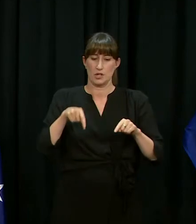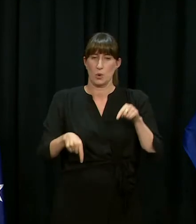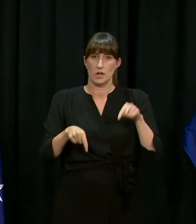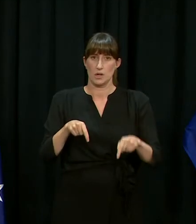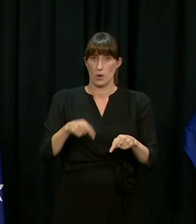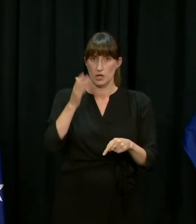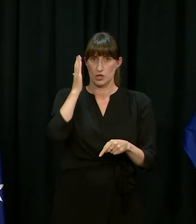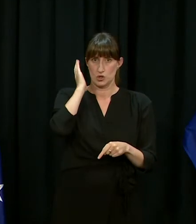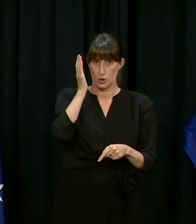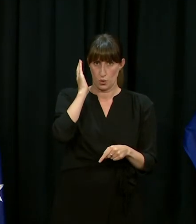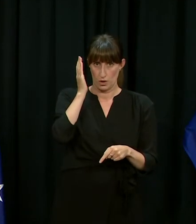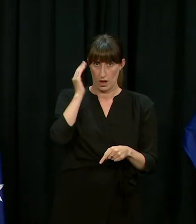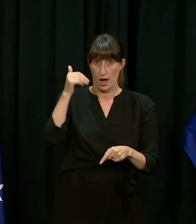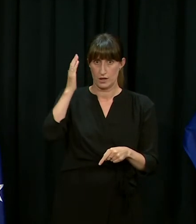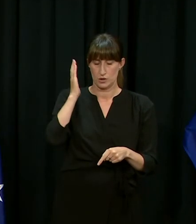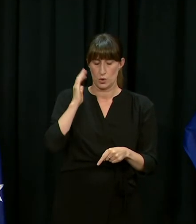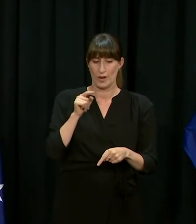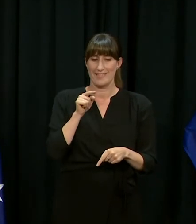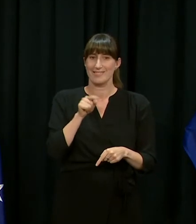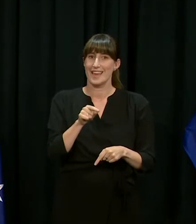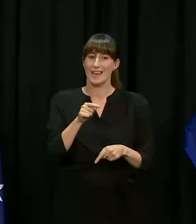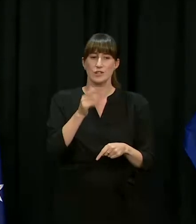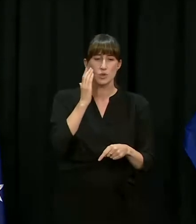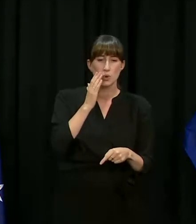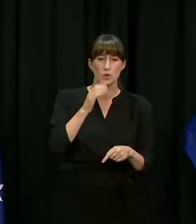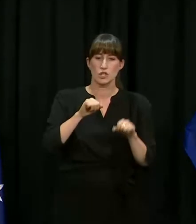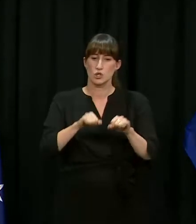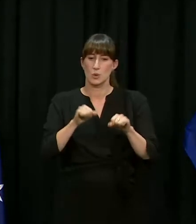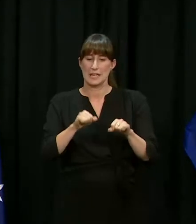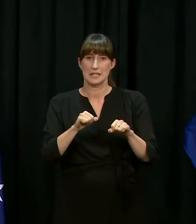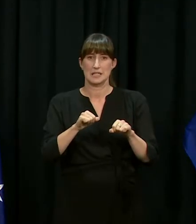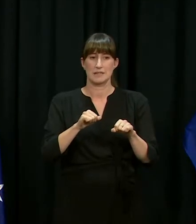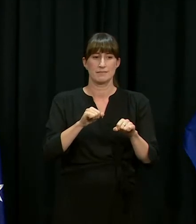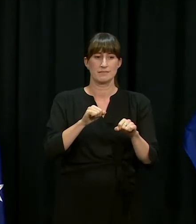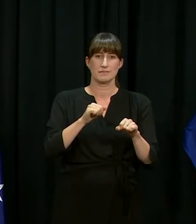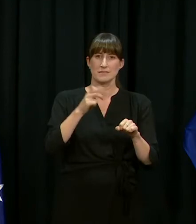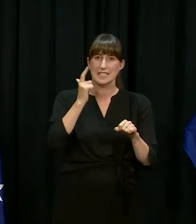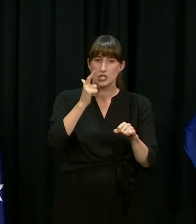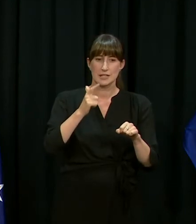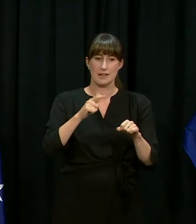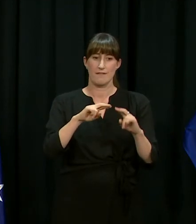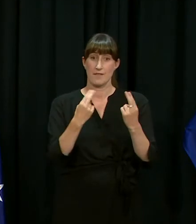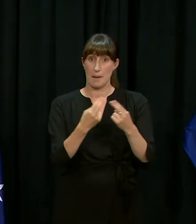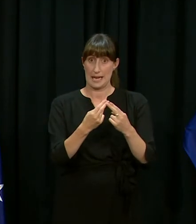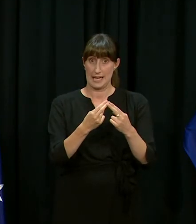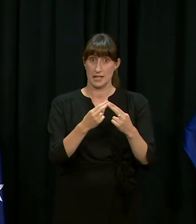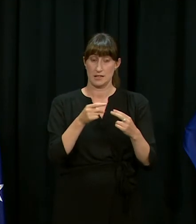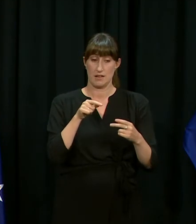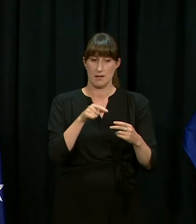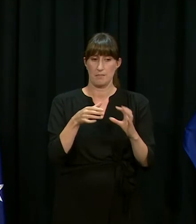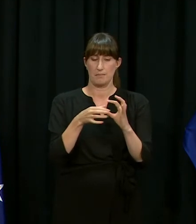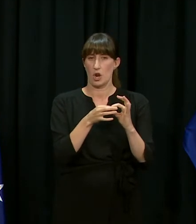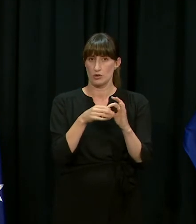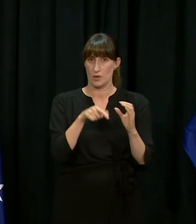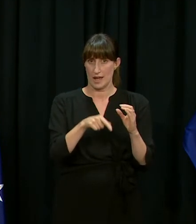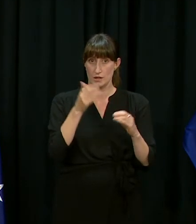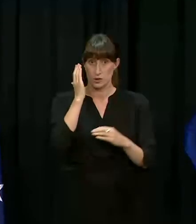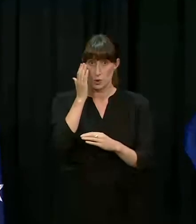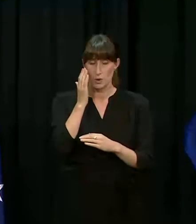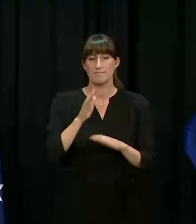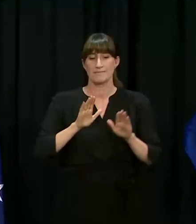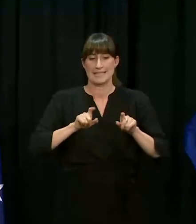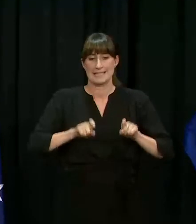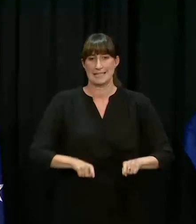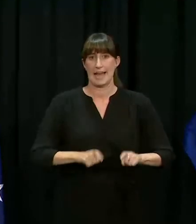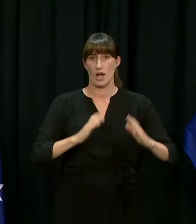do things a little differently. Students at the school, along with their families, are being asked to stay at home, and they will need to return